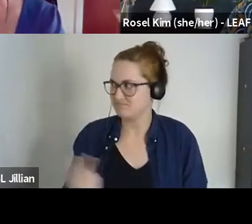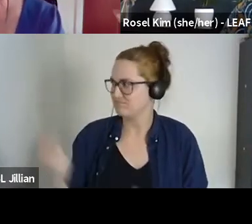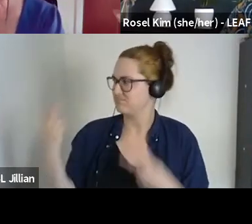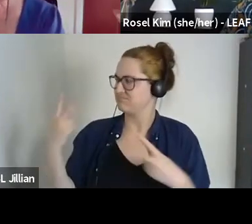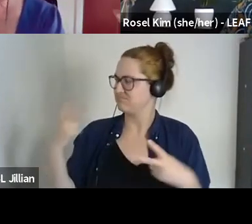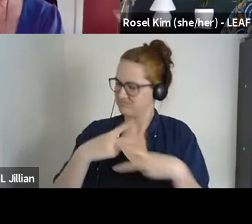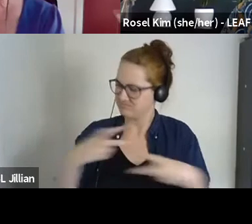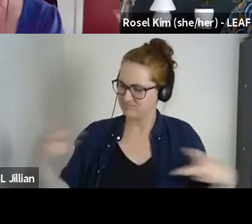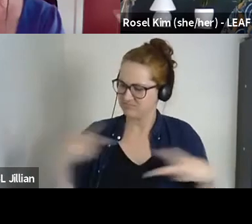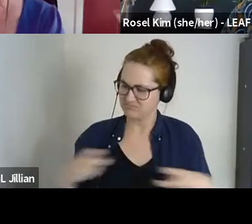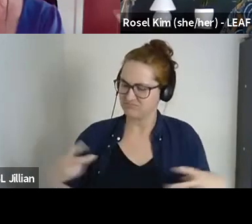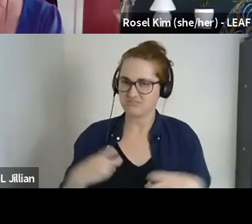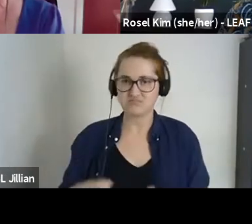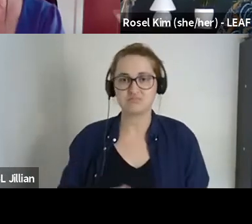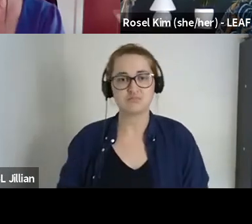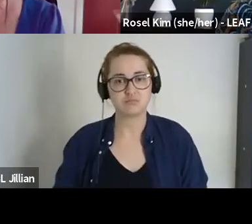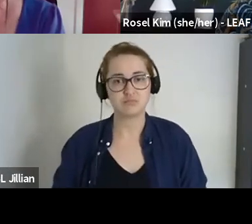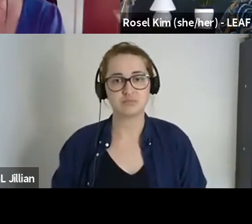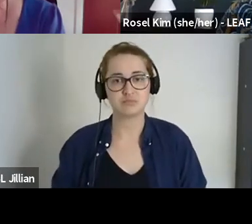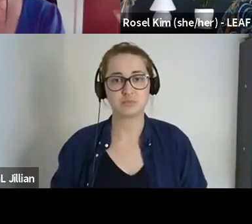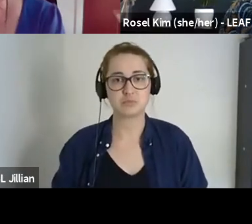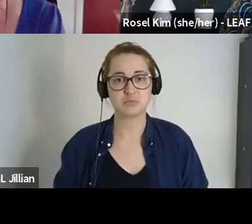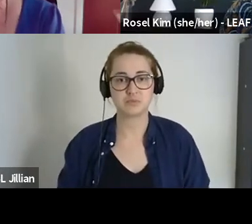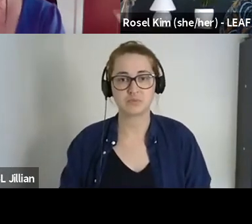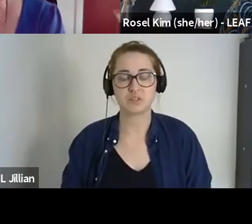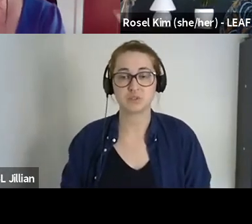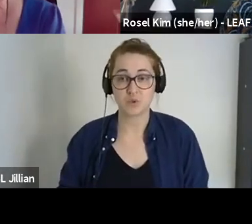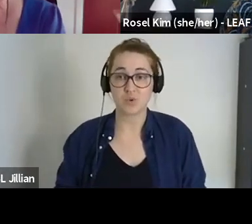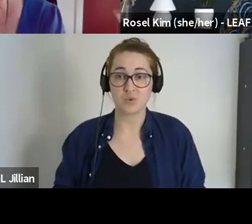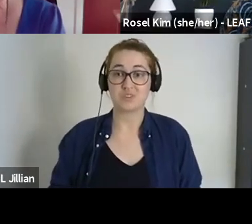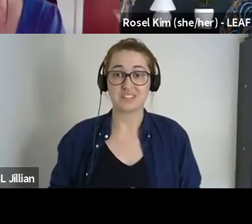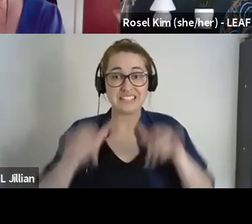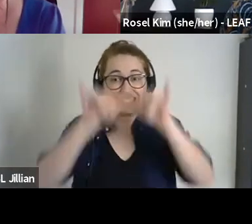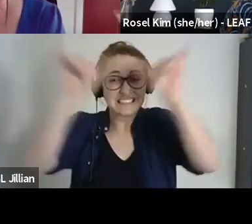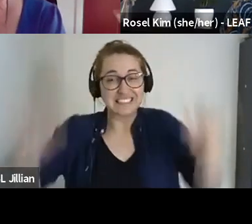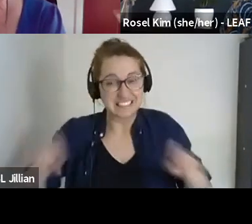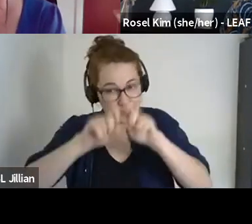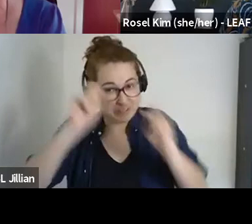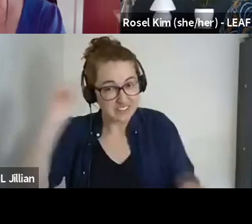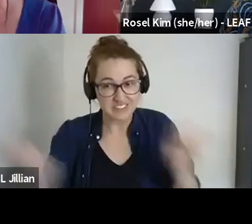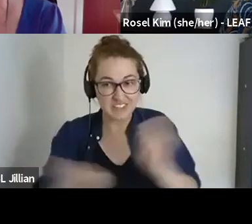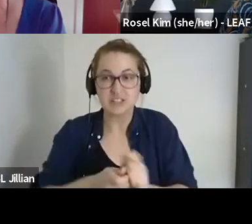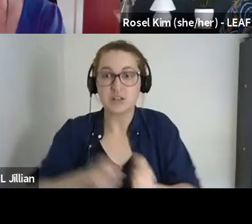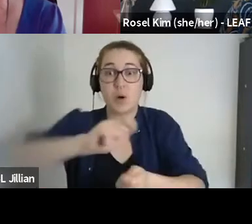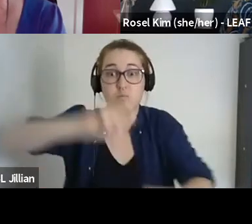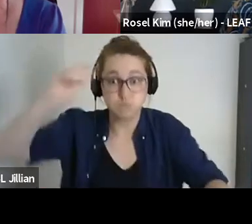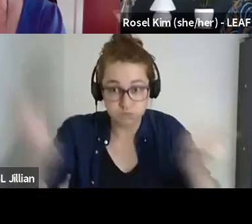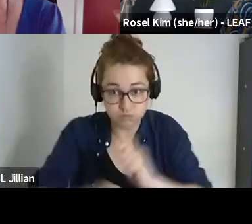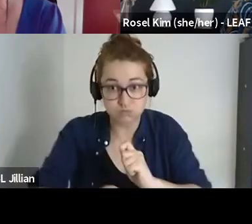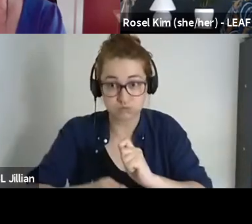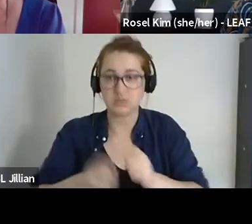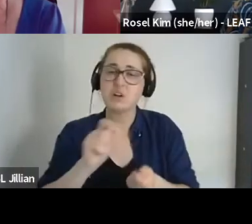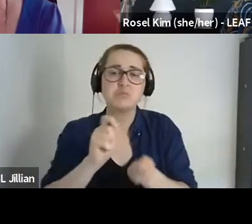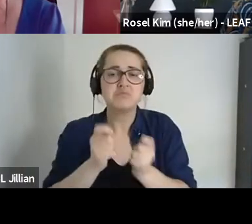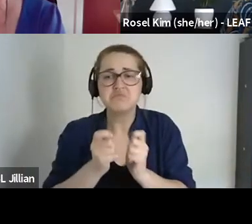And it gives me hope, because it's deep systemic change that we're talking about. So it's